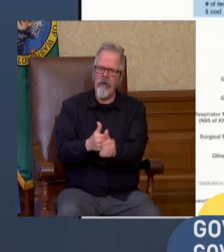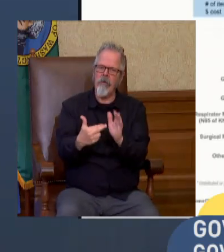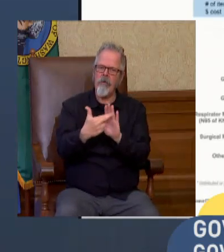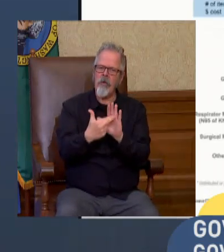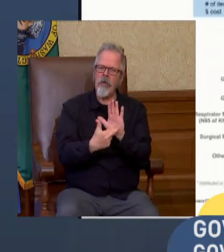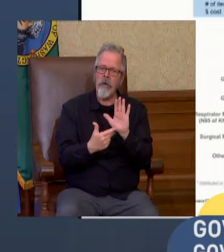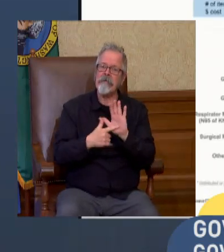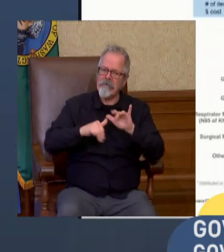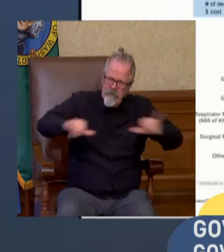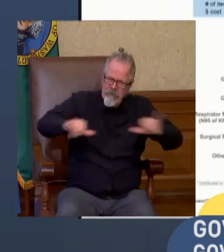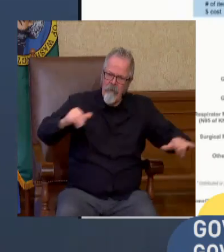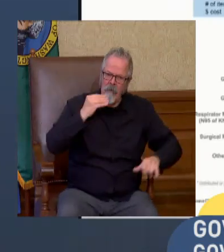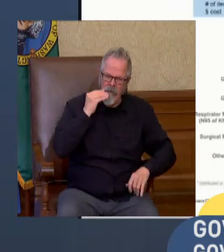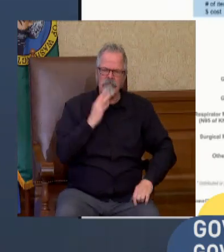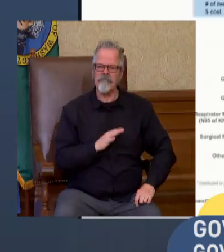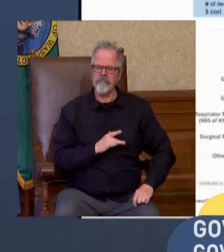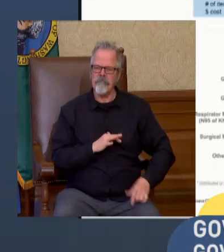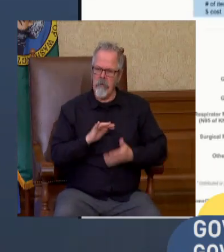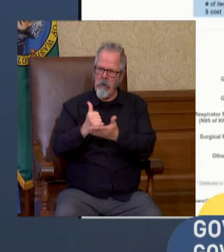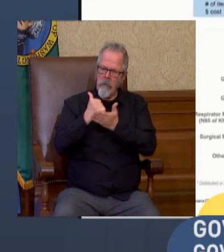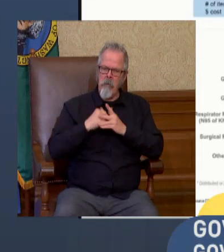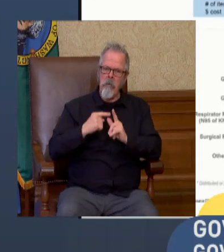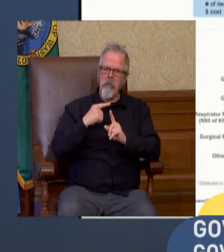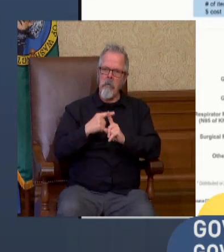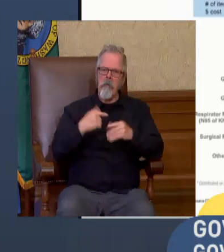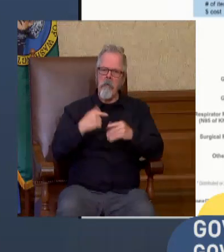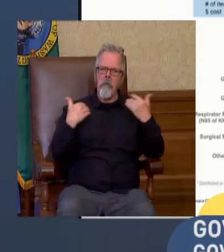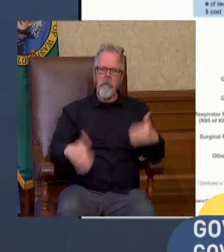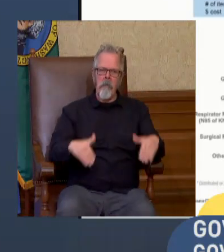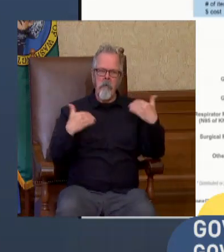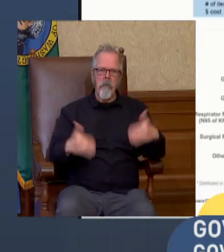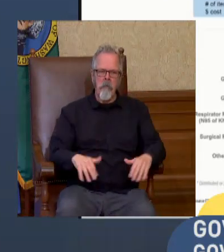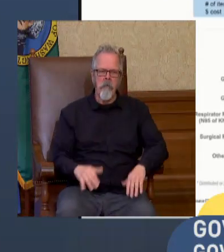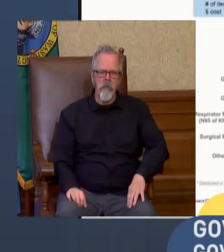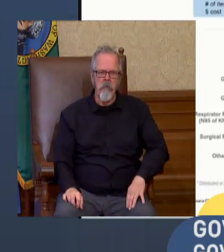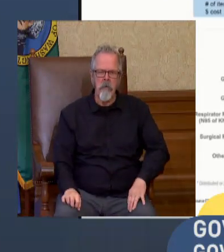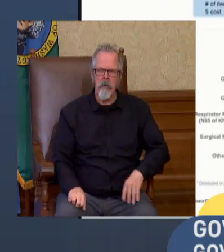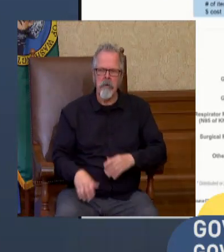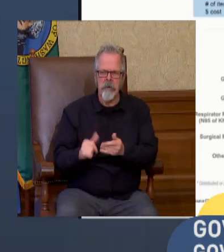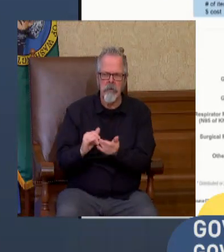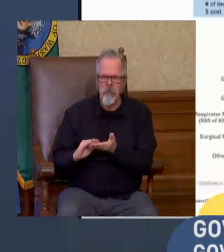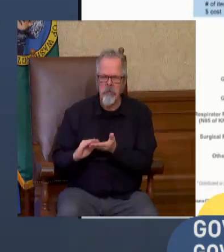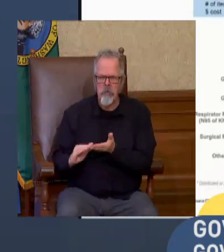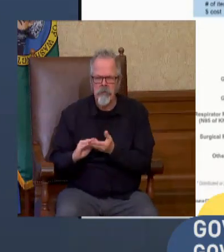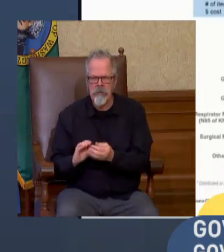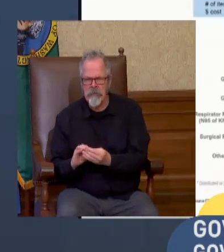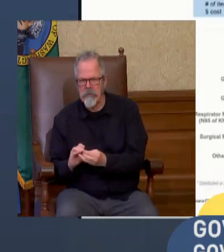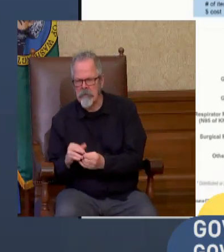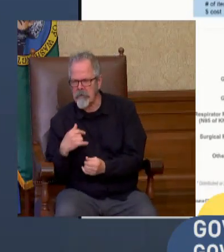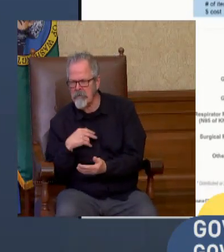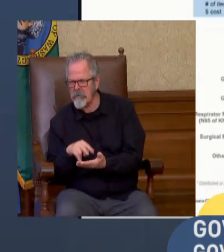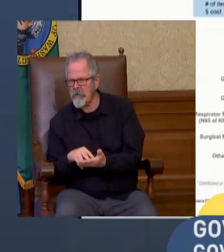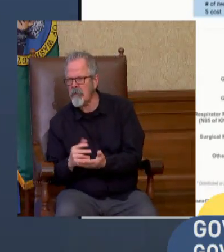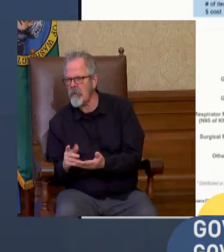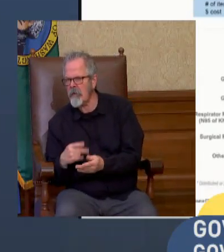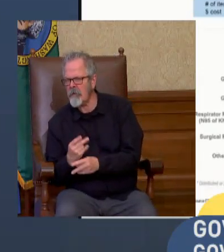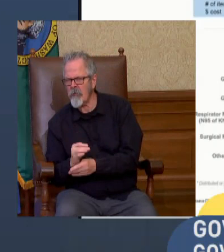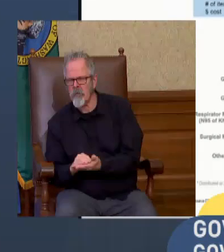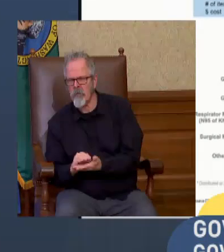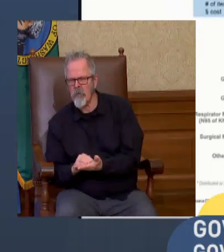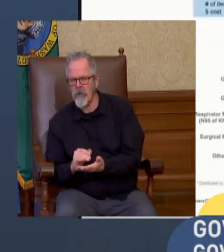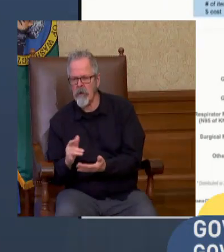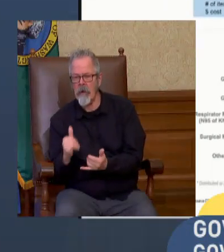to note a couple notes. The last slide I will show you is the status of our state personal